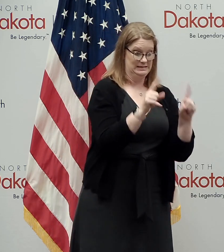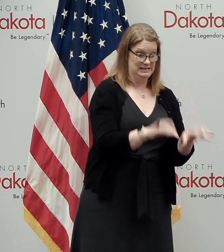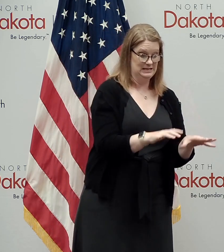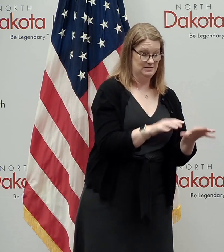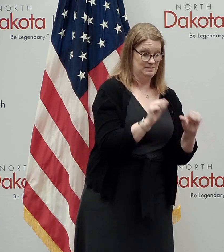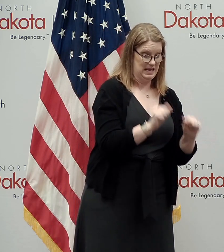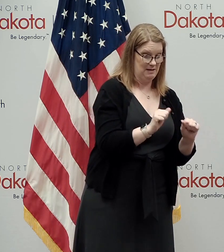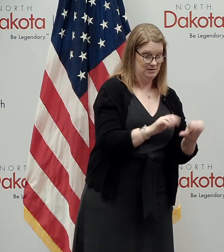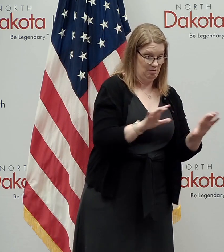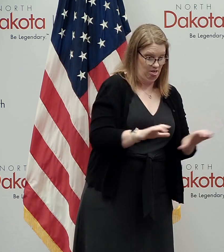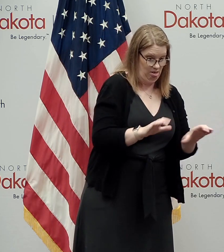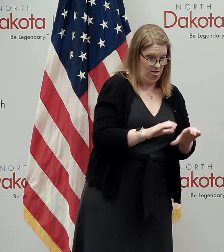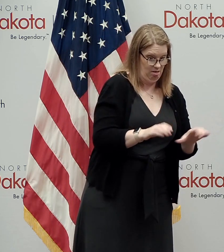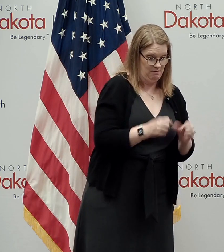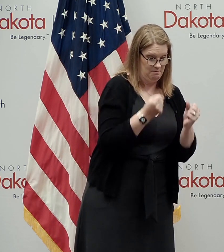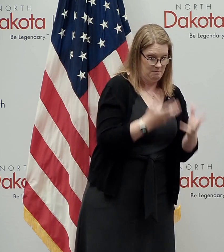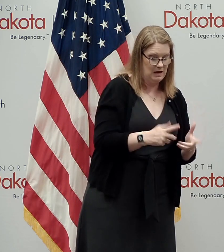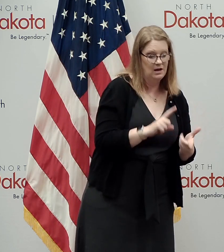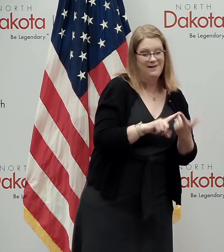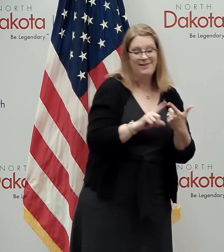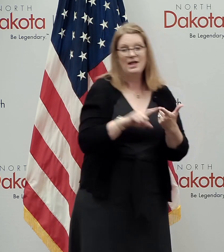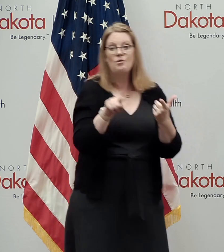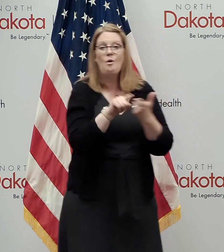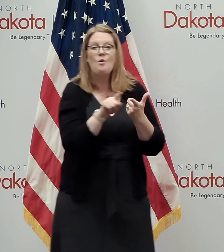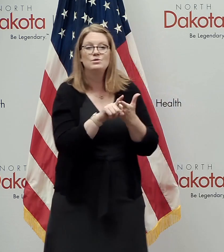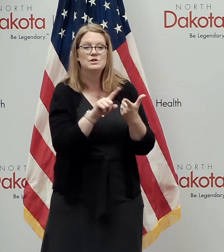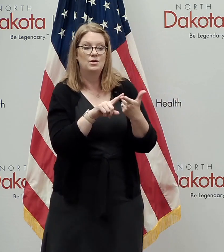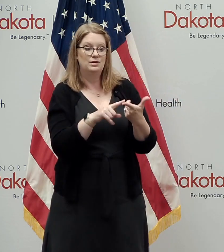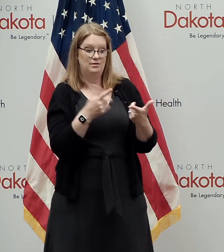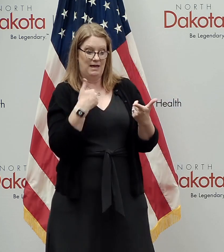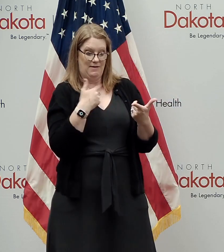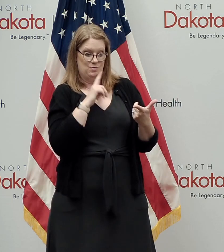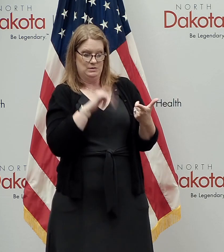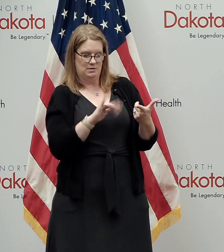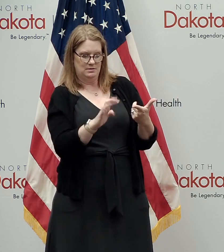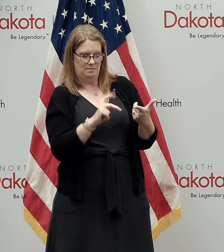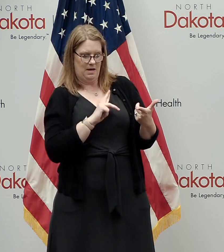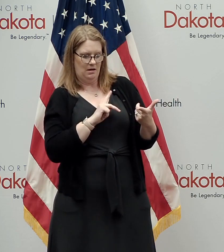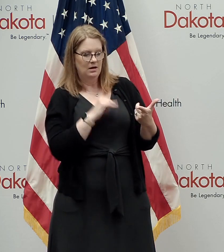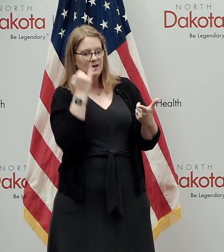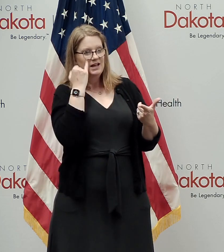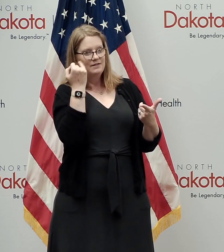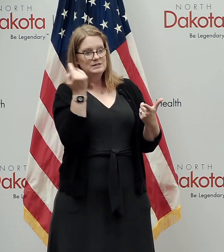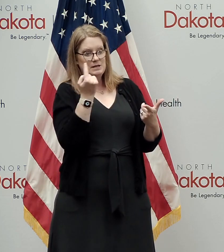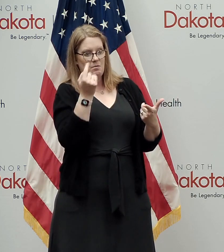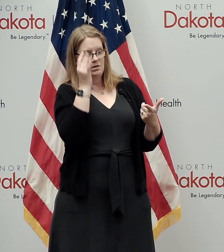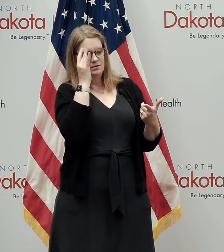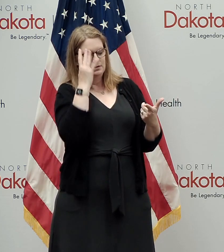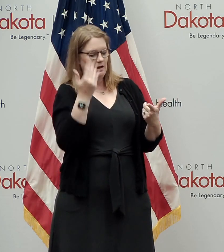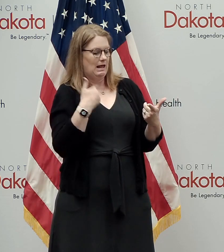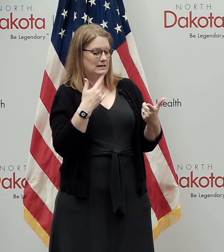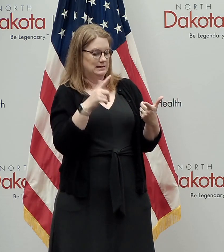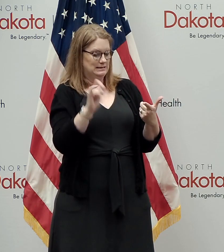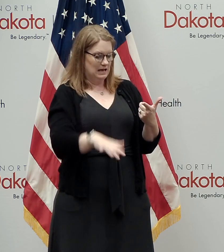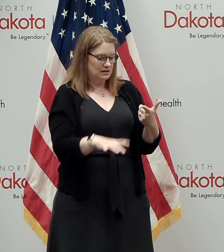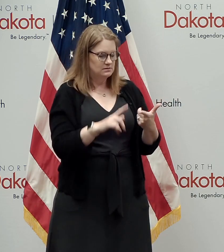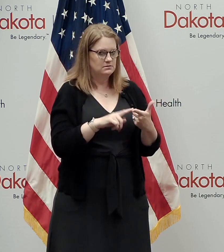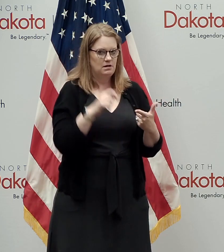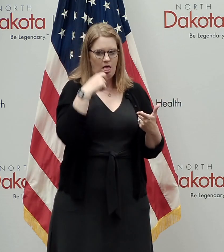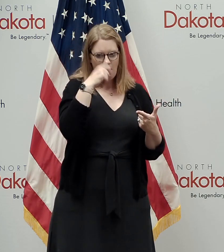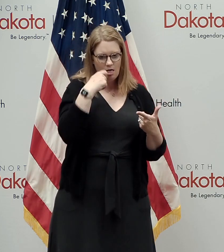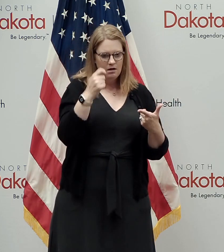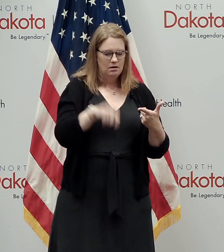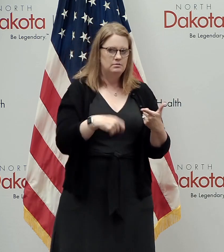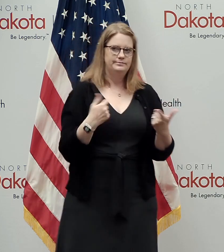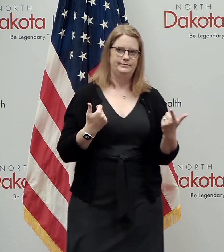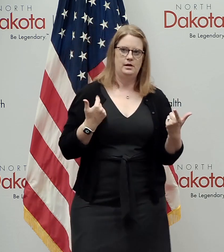high accuracy and fast turnaround and notification, because if somebody takes a test and it's 5 or 6 days before they